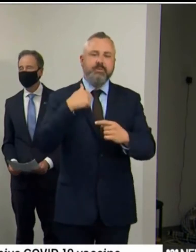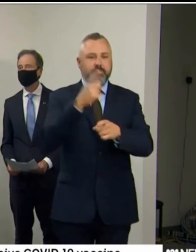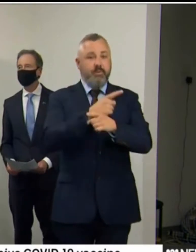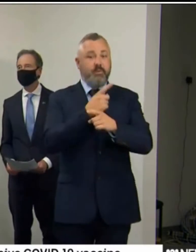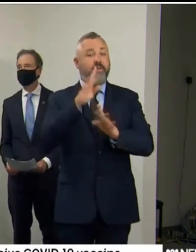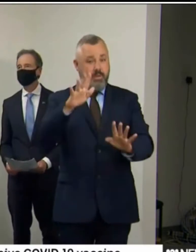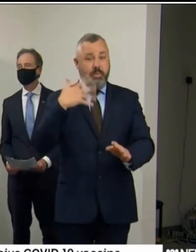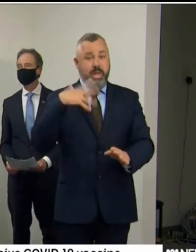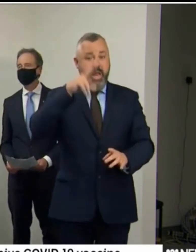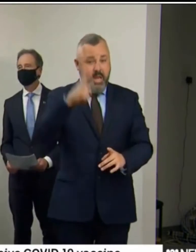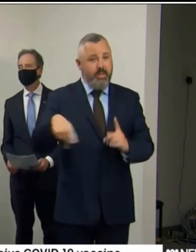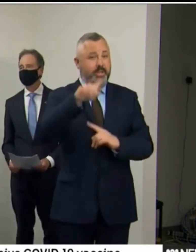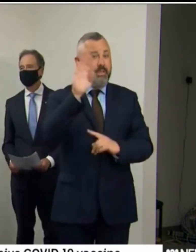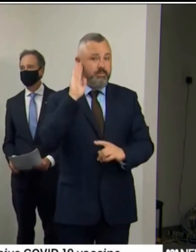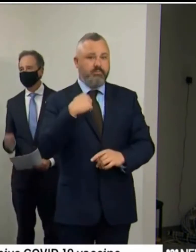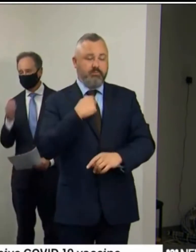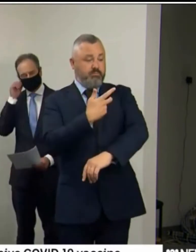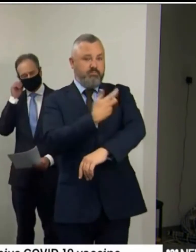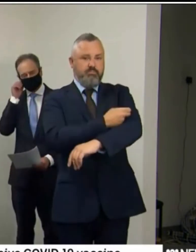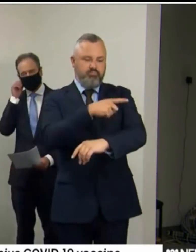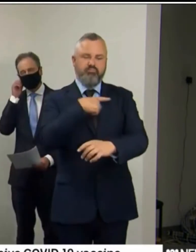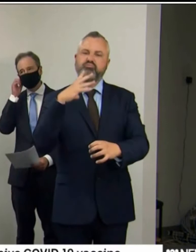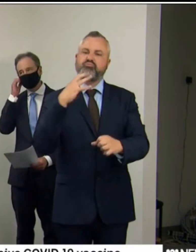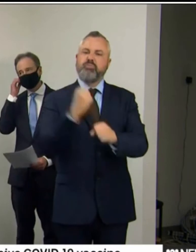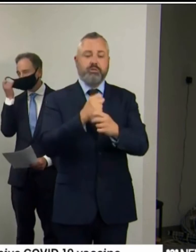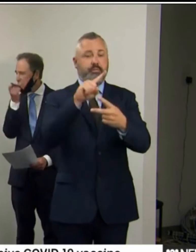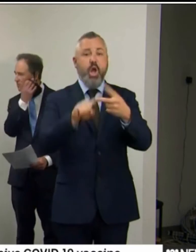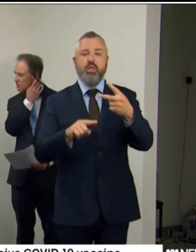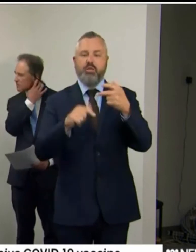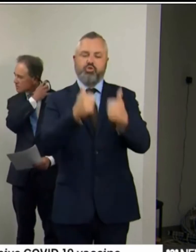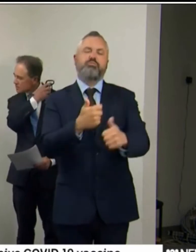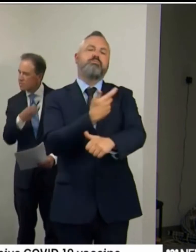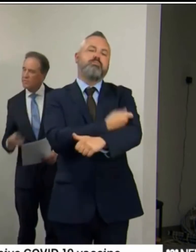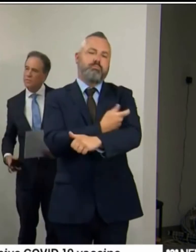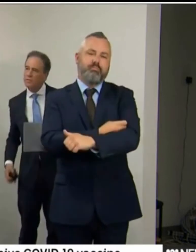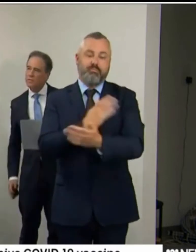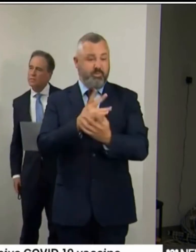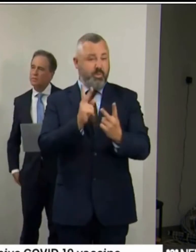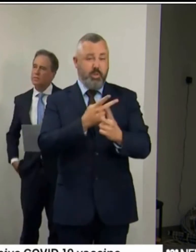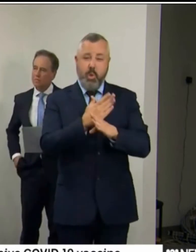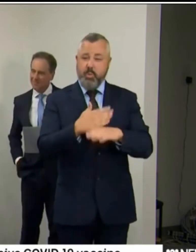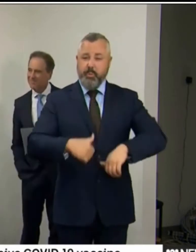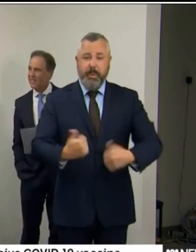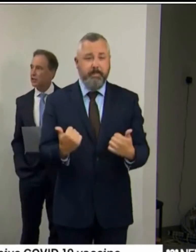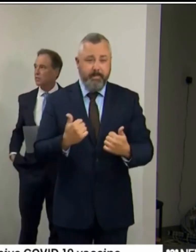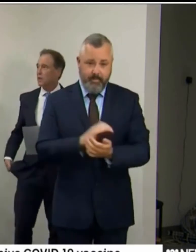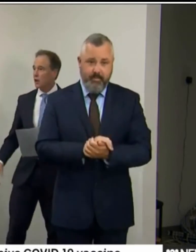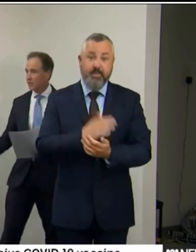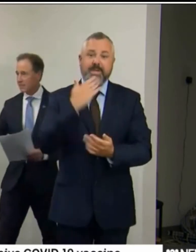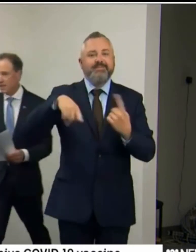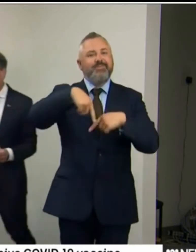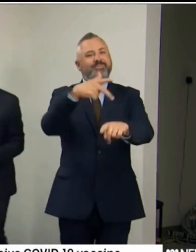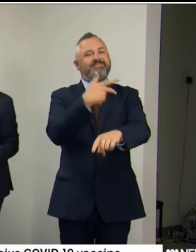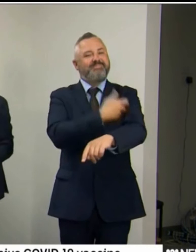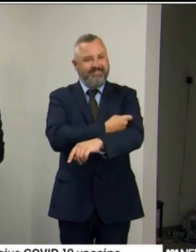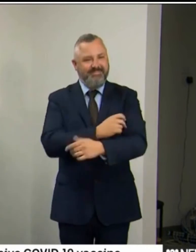these vaccines, both of them. They both work, and you need to go out there when it's your turn and get them. Thank you. Thank you. I'll